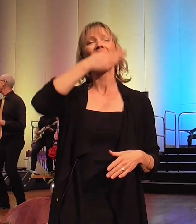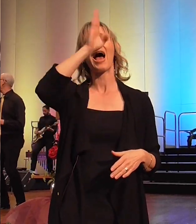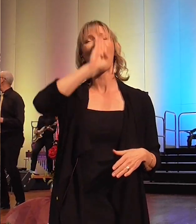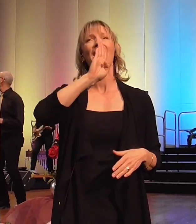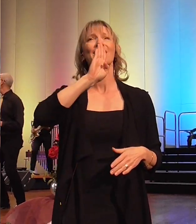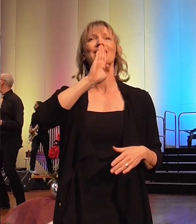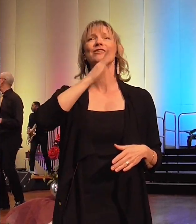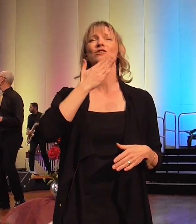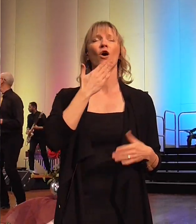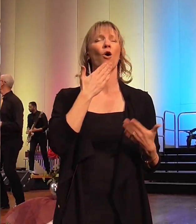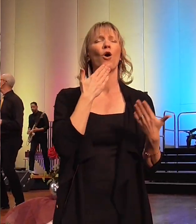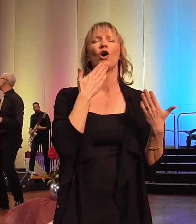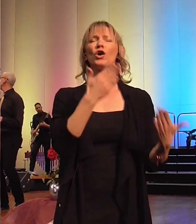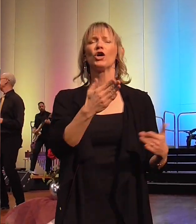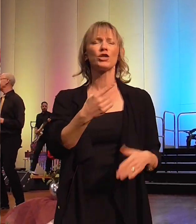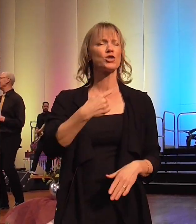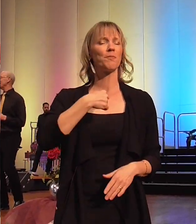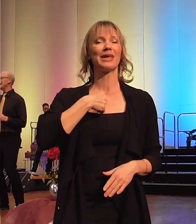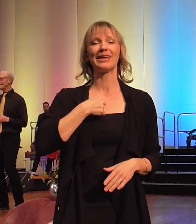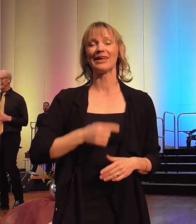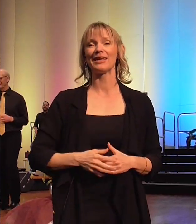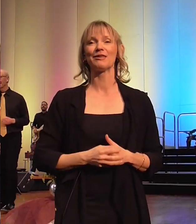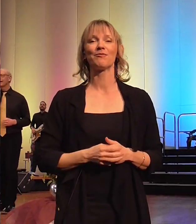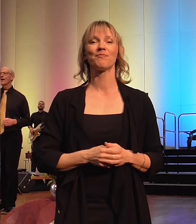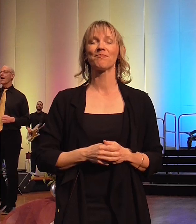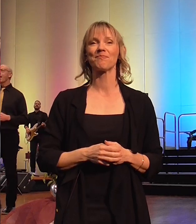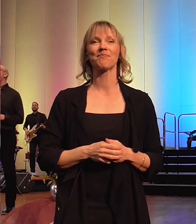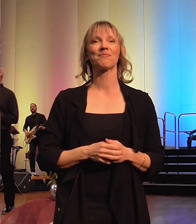My God is so good to me.